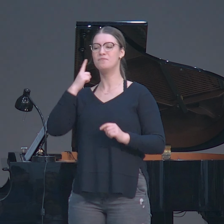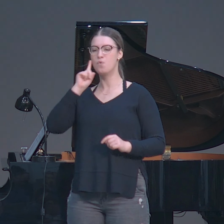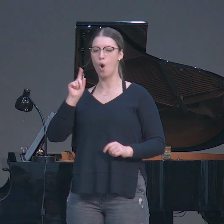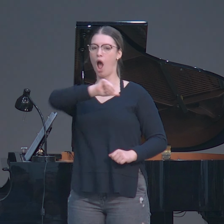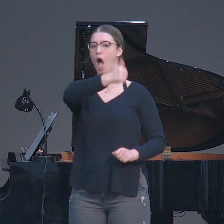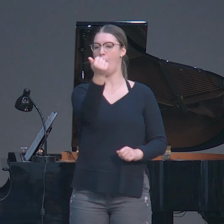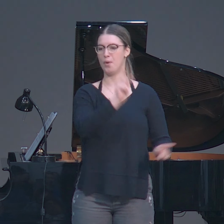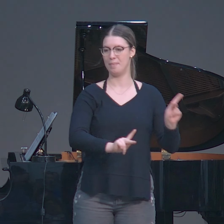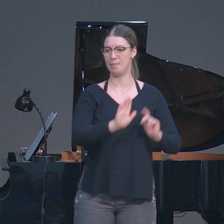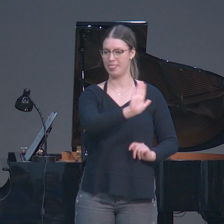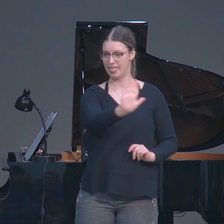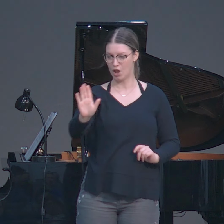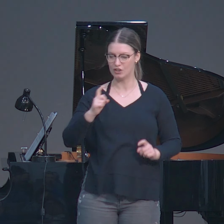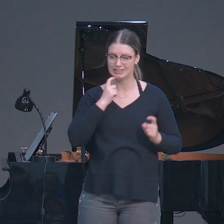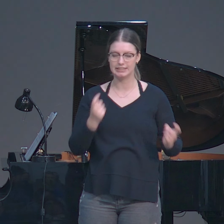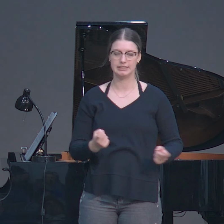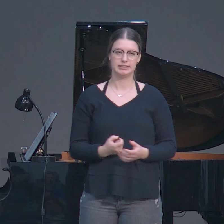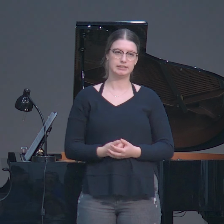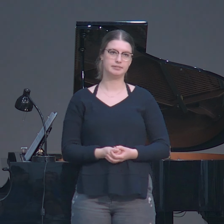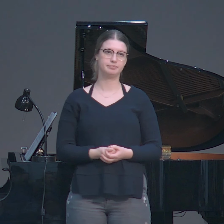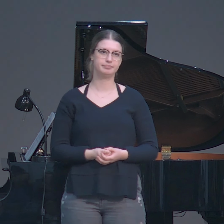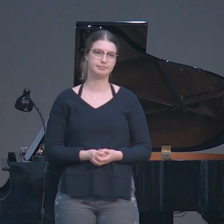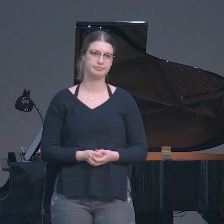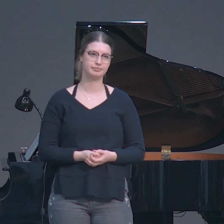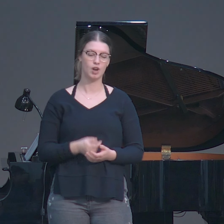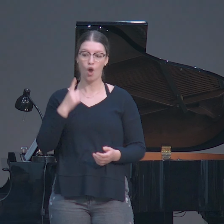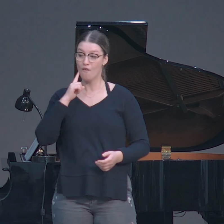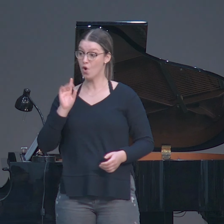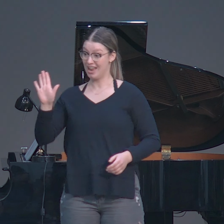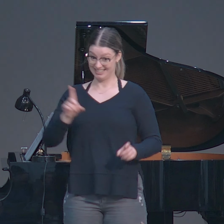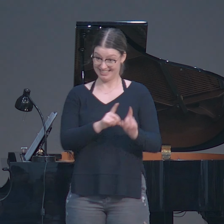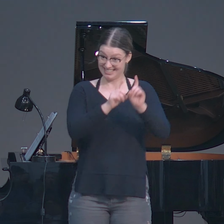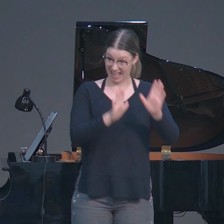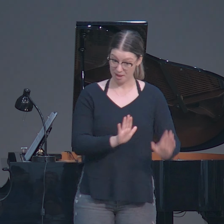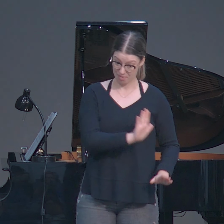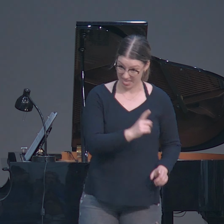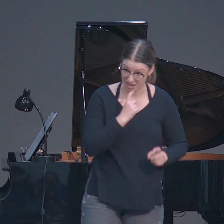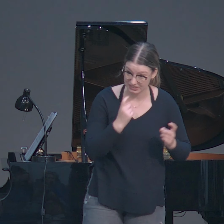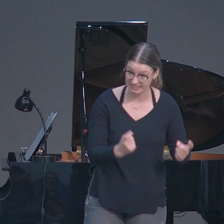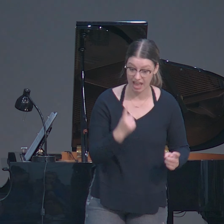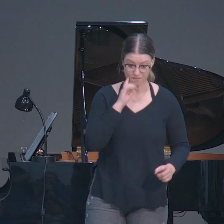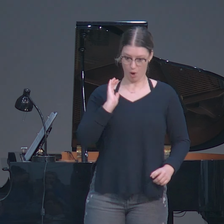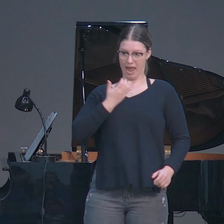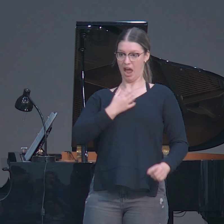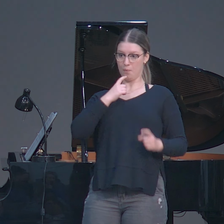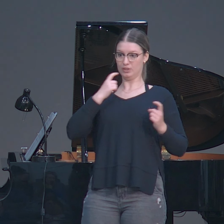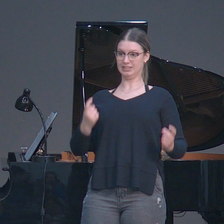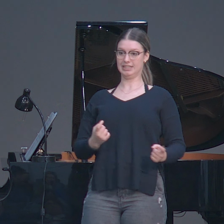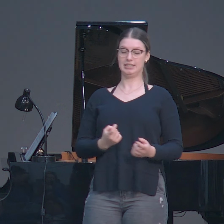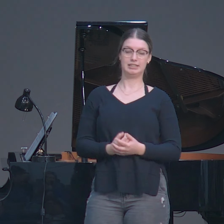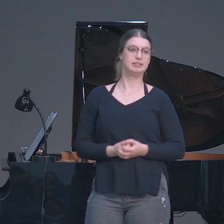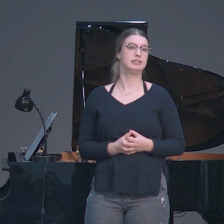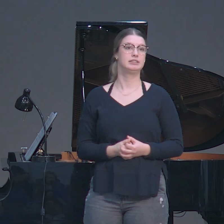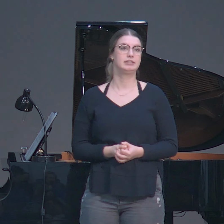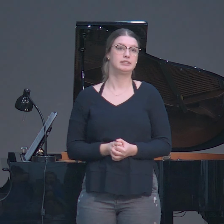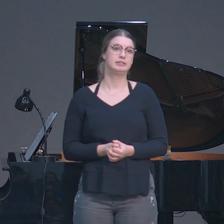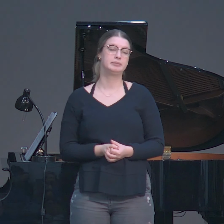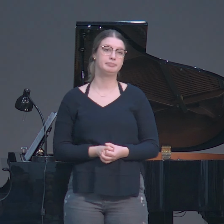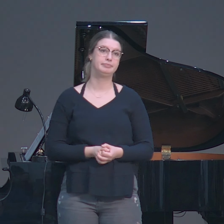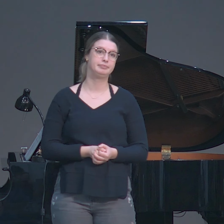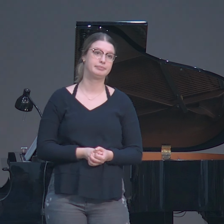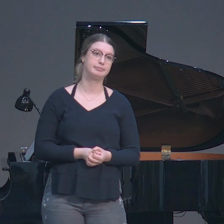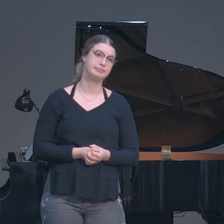other sin. For his disciples' sins. For our sin.